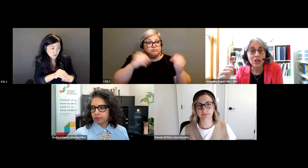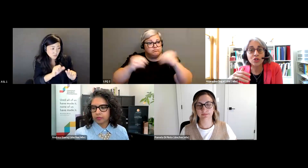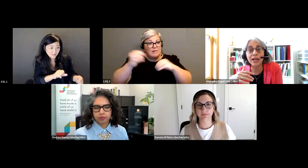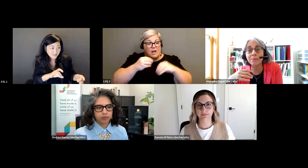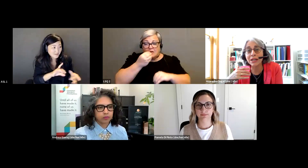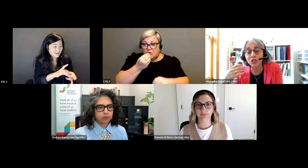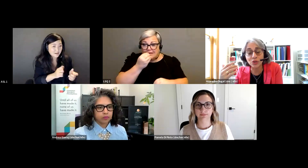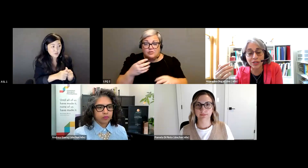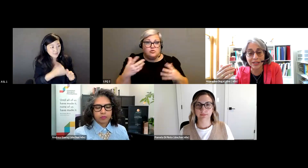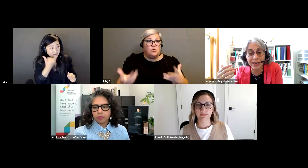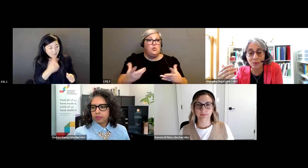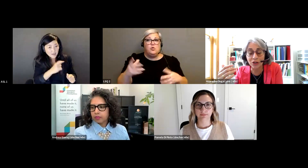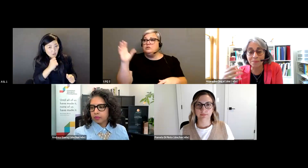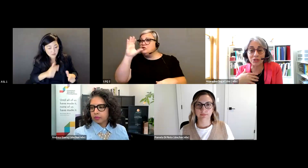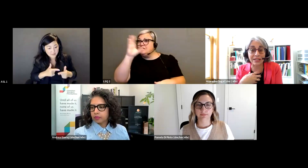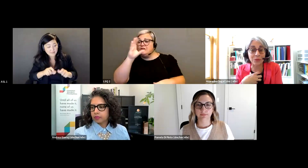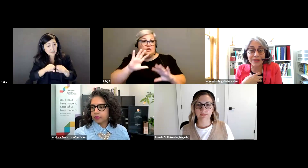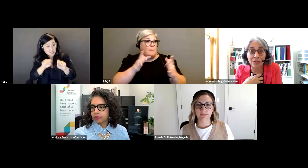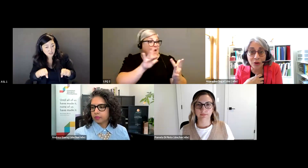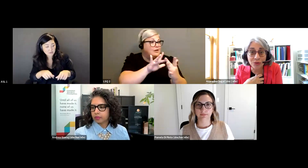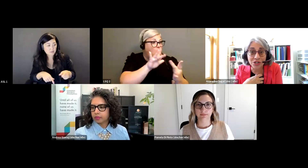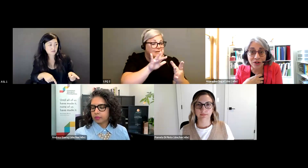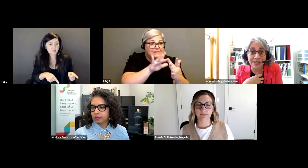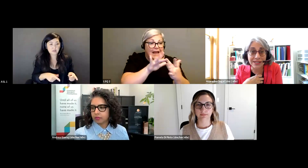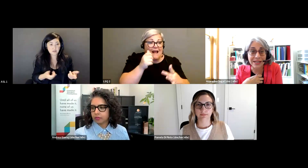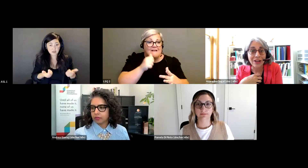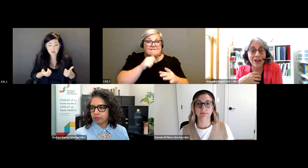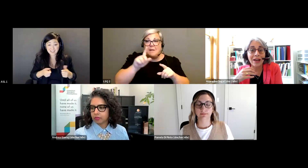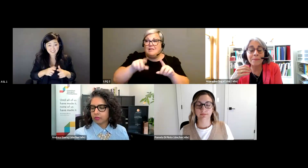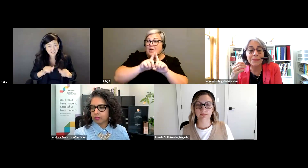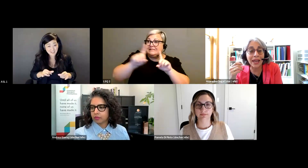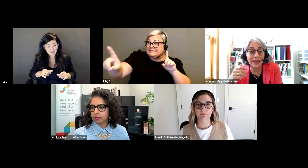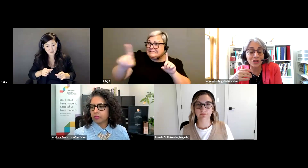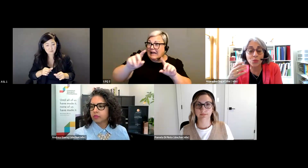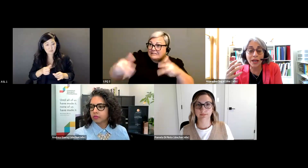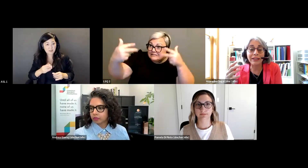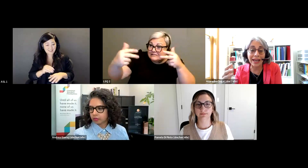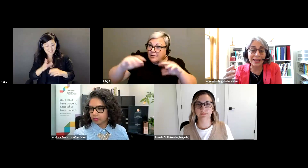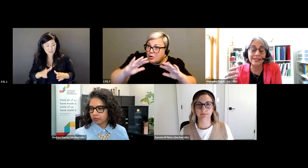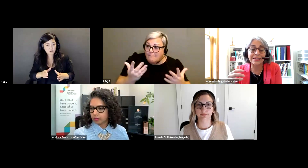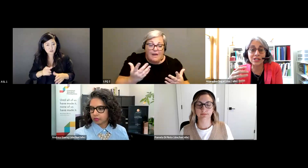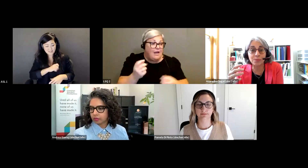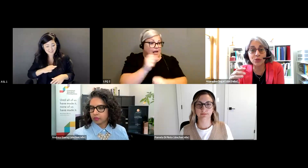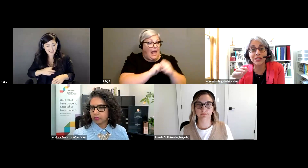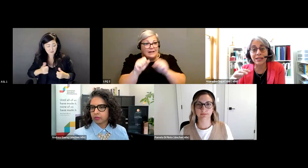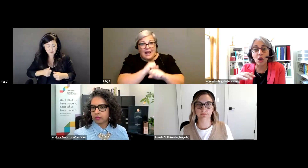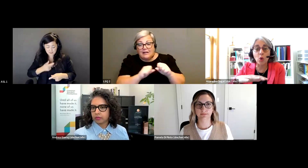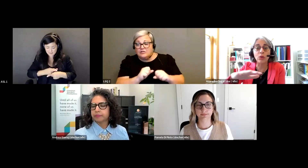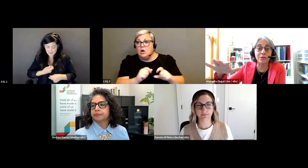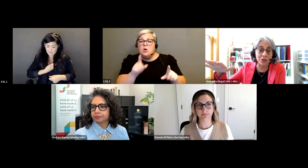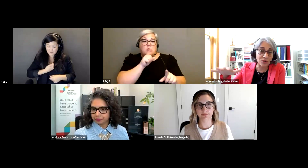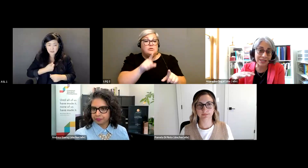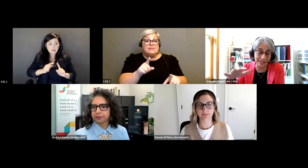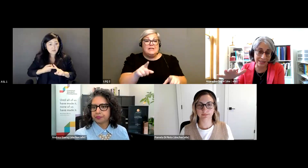remotely, trying to make sure that they were dealing with their own stress, as well as supporting